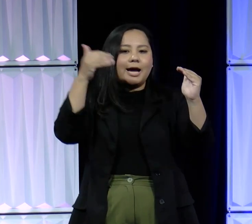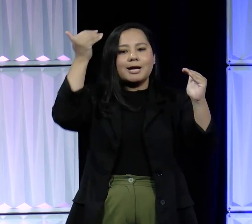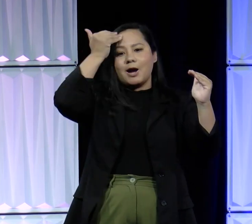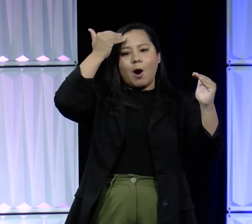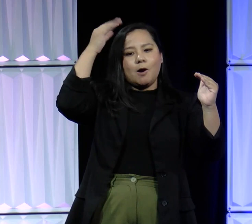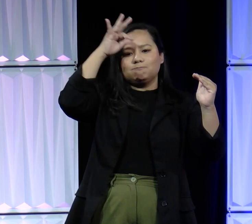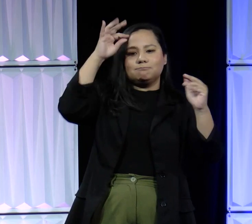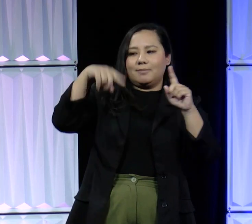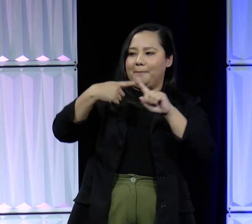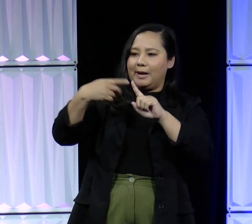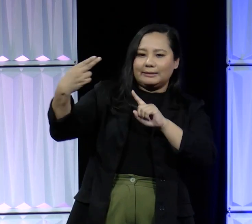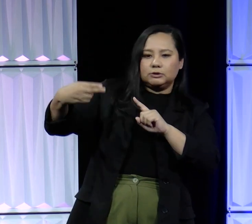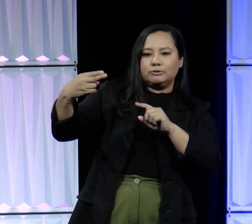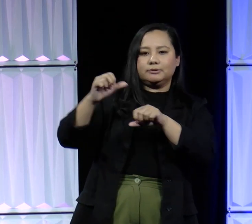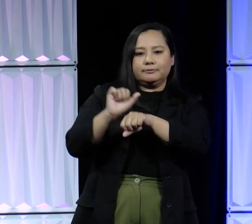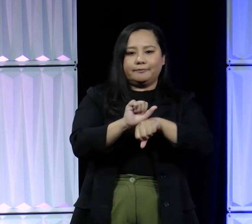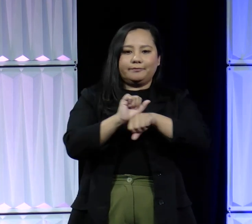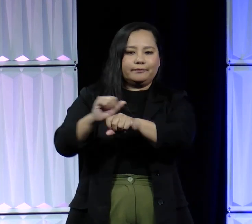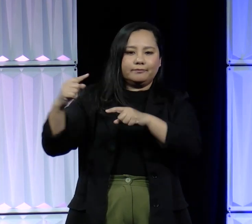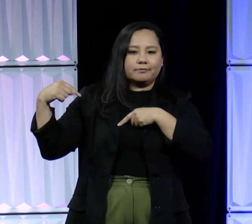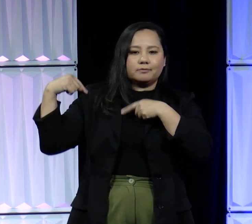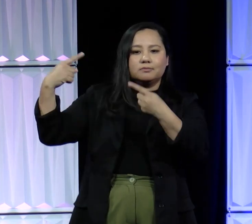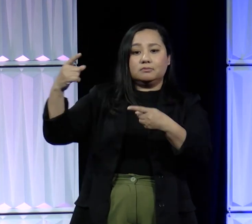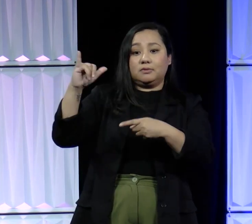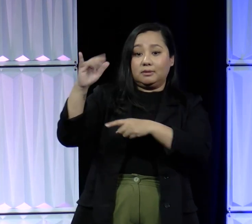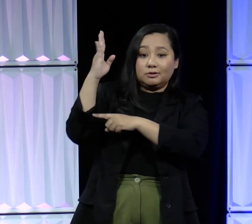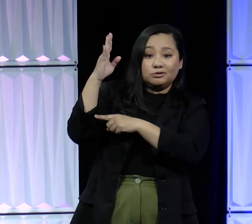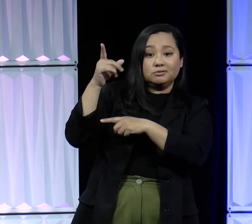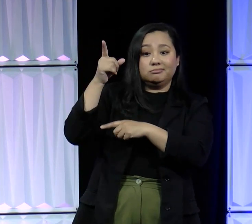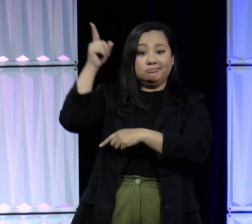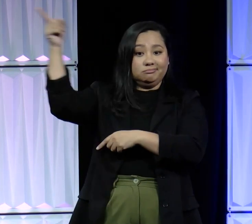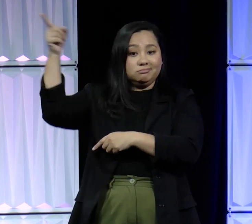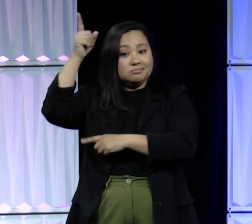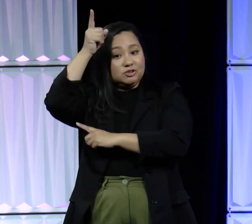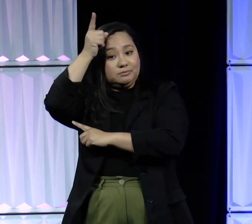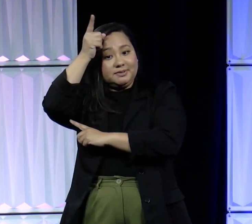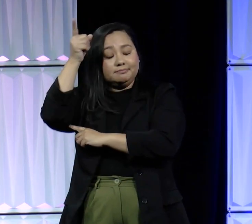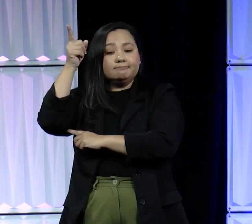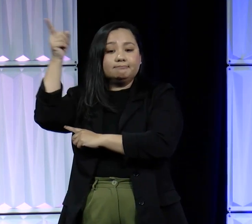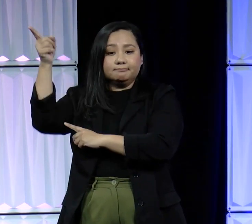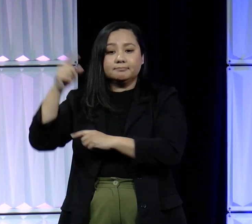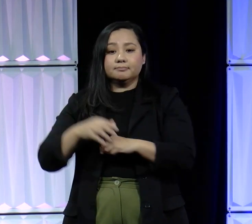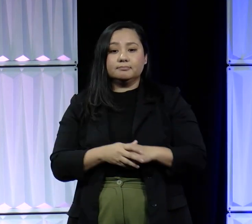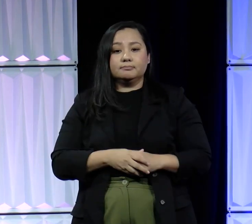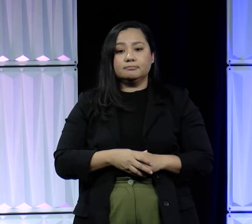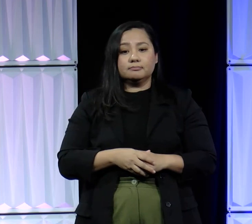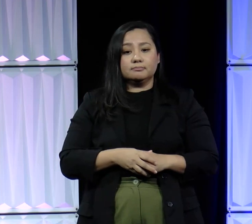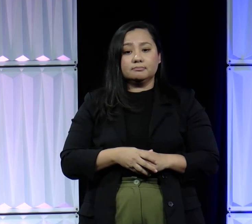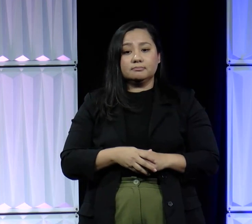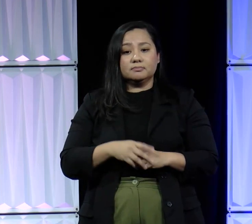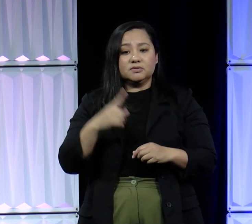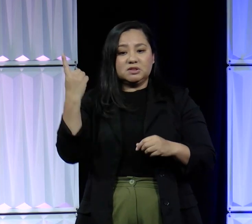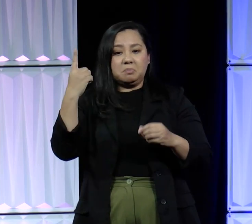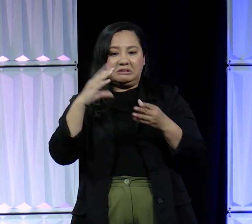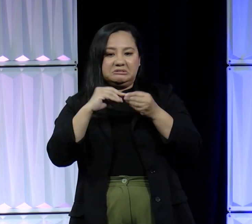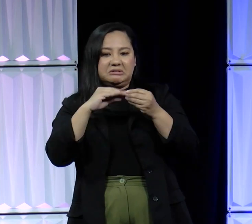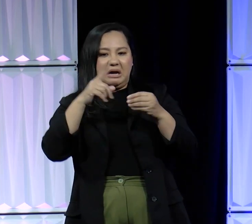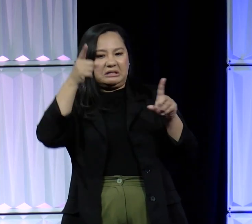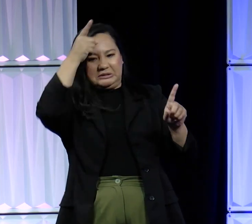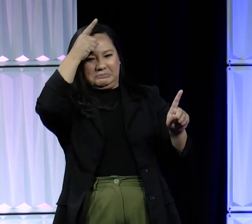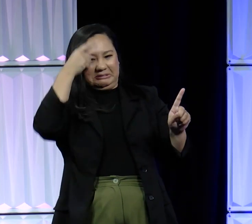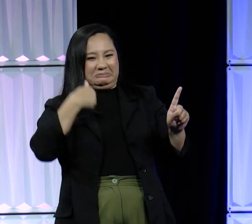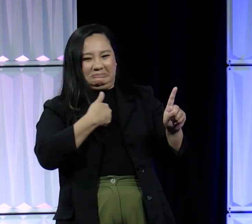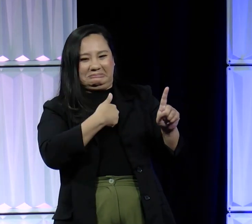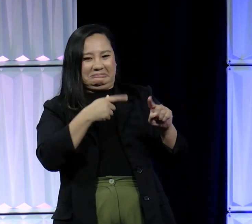Bryan Stevenson gave a lecture in Germany, and someone said to him, "We can never have the death penalty in Germany. There's no way with our history that we